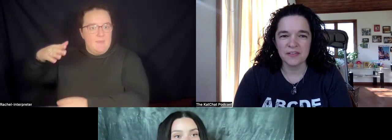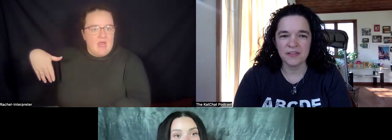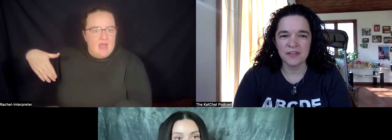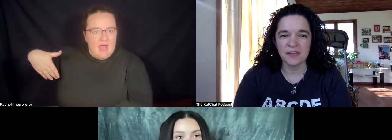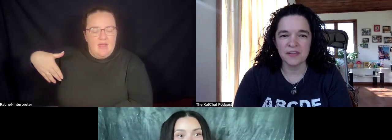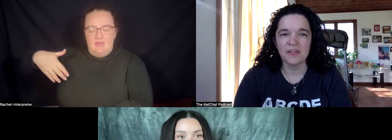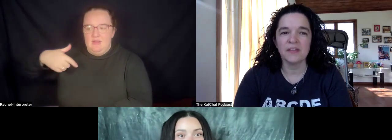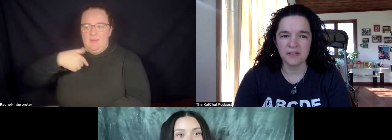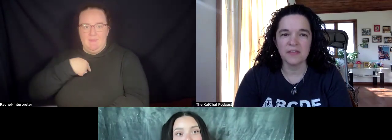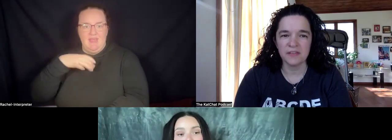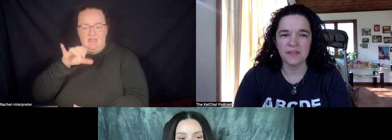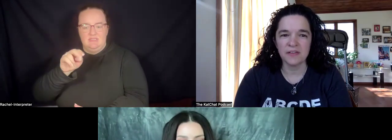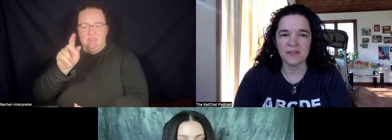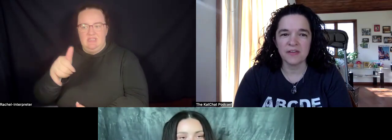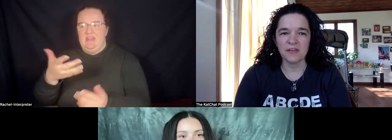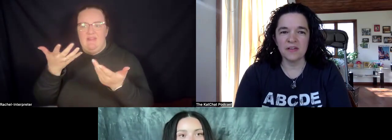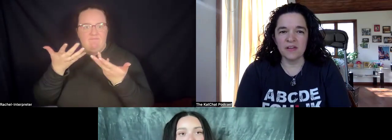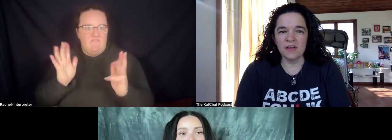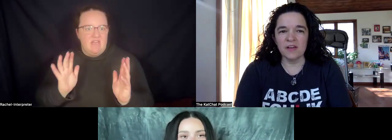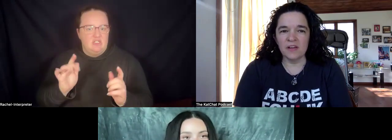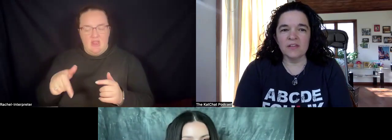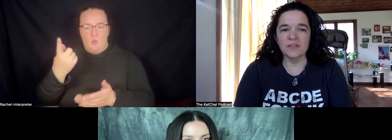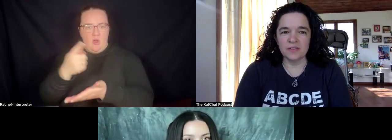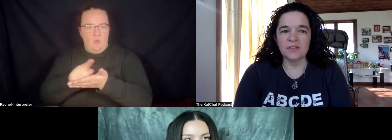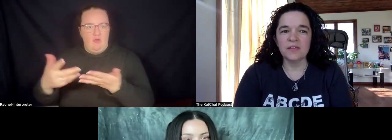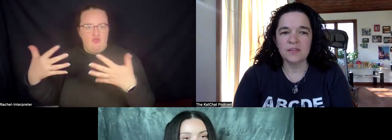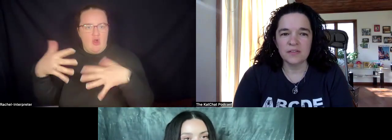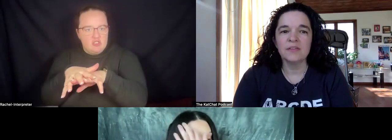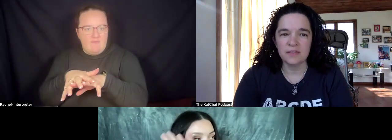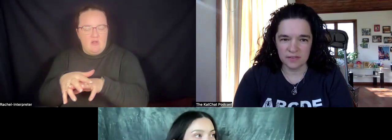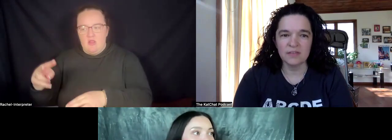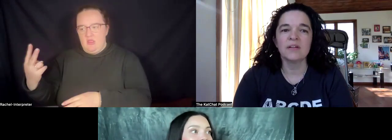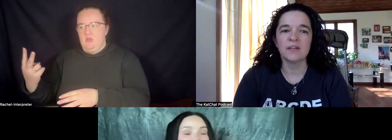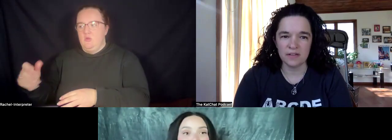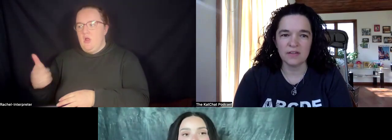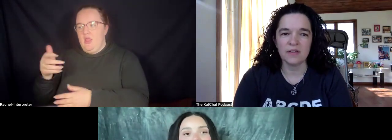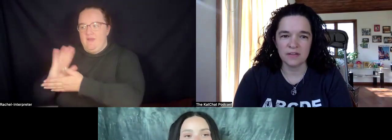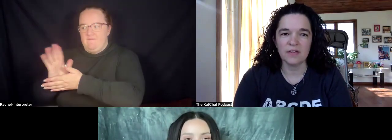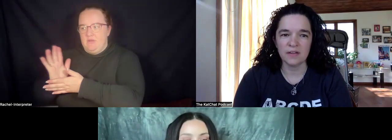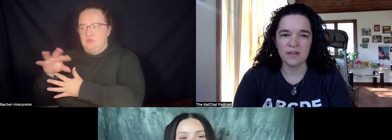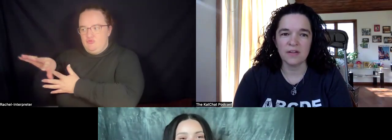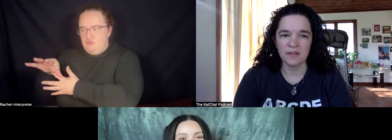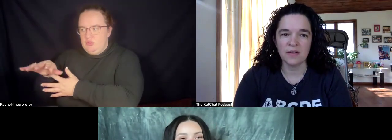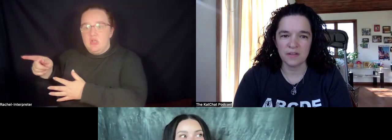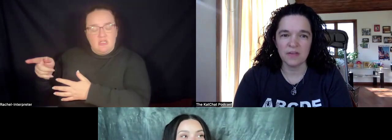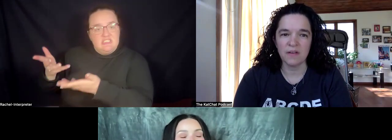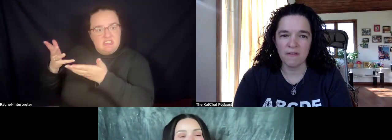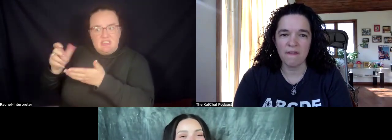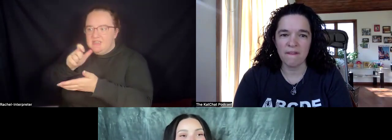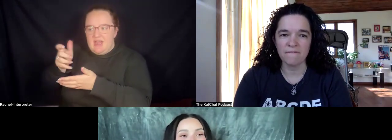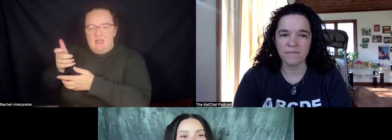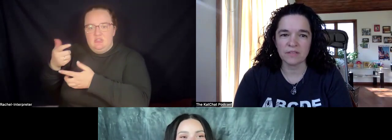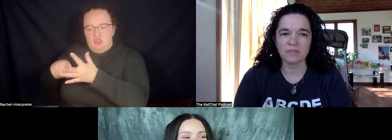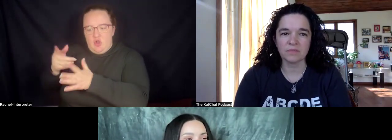Cindy and I had just wrapped our films, and then we did a crossover week, and then the two other films were to be done. She'd already made these character choices, so it was